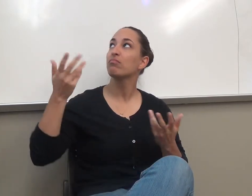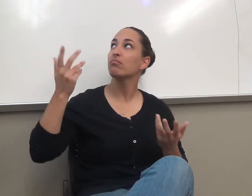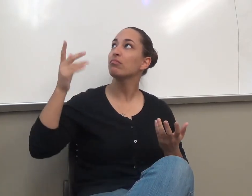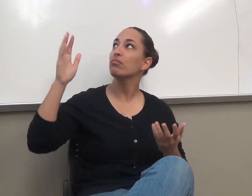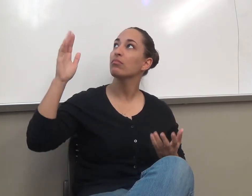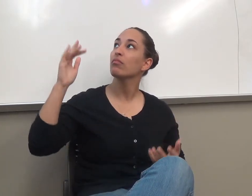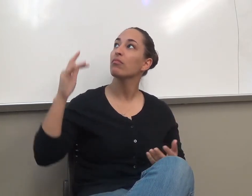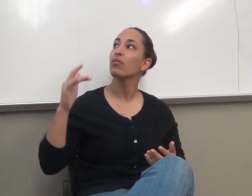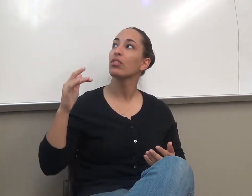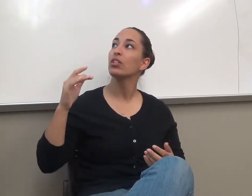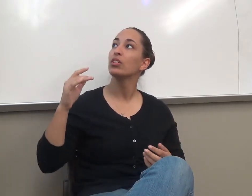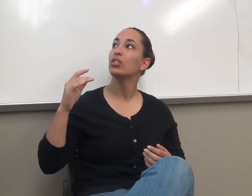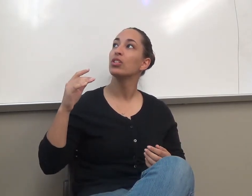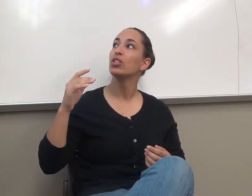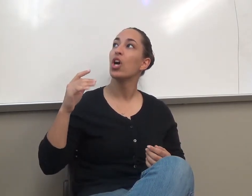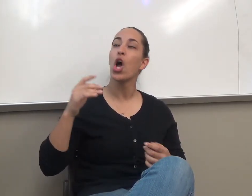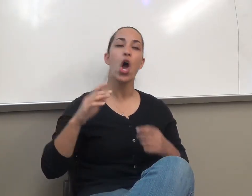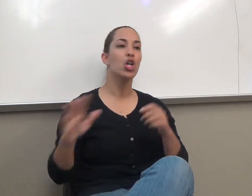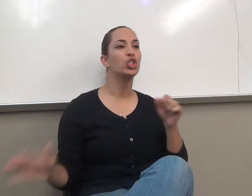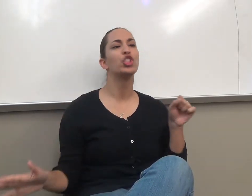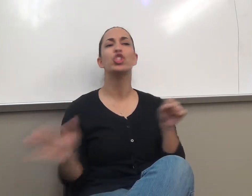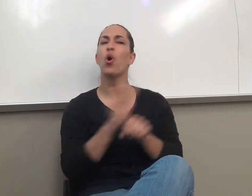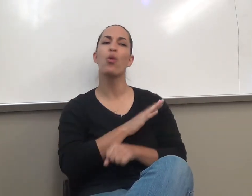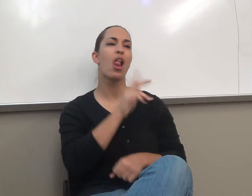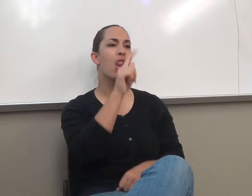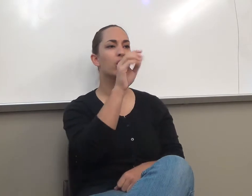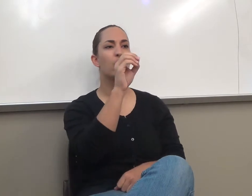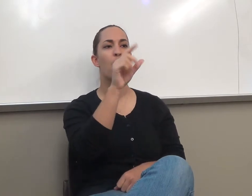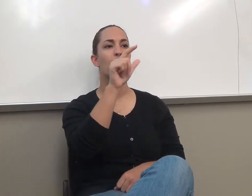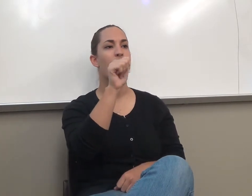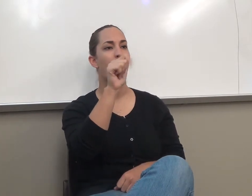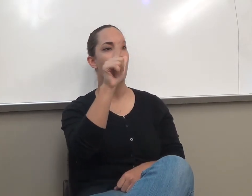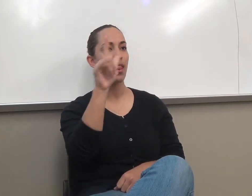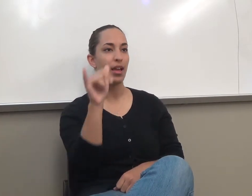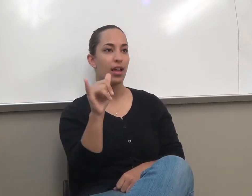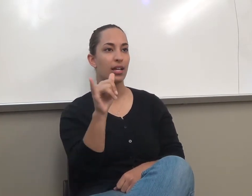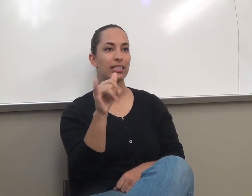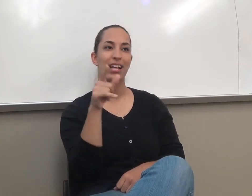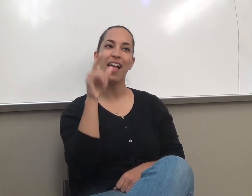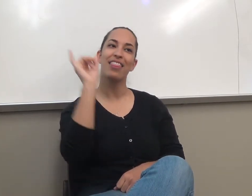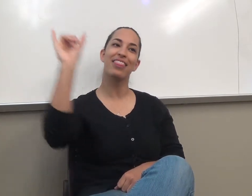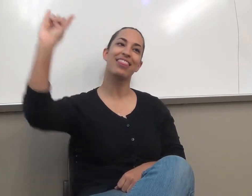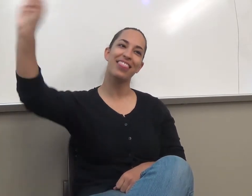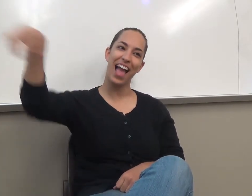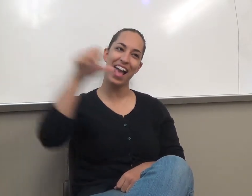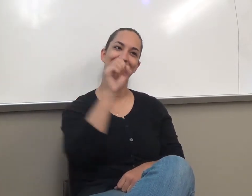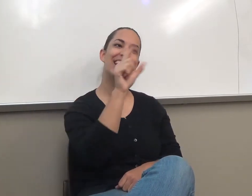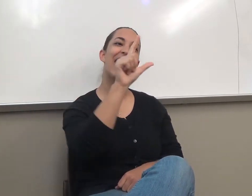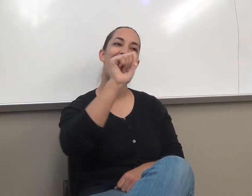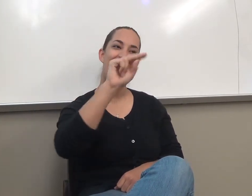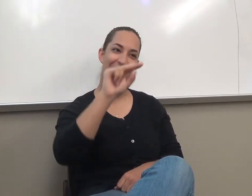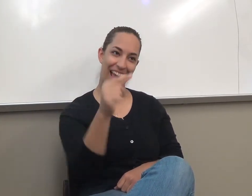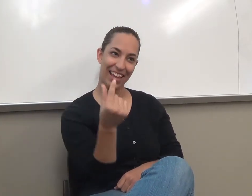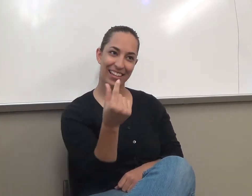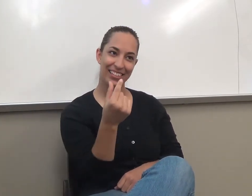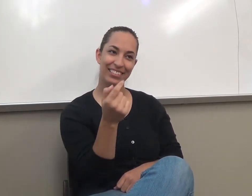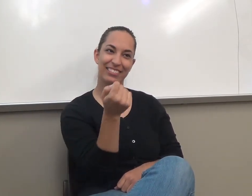I totally like to have this fun date. That's slang. Take that out. Does that make